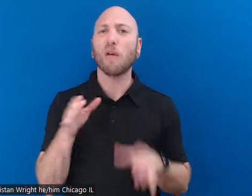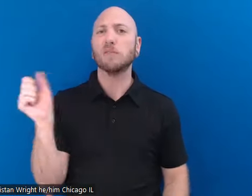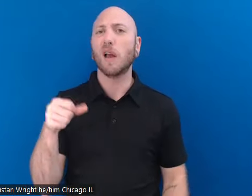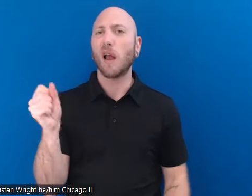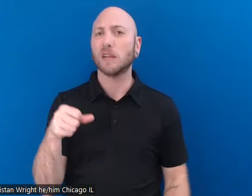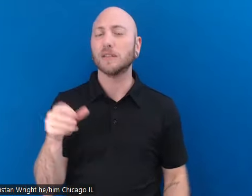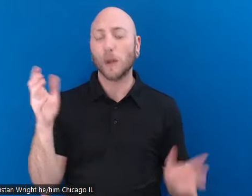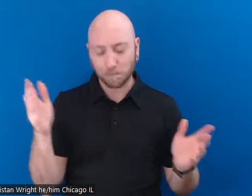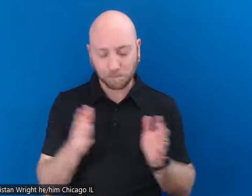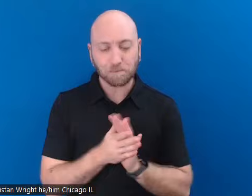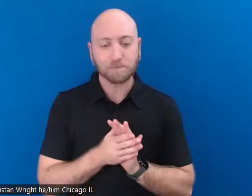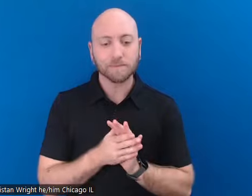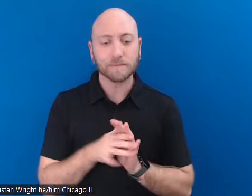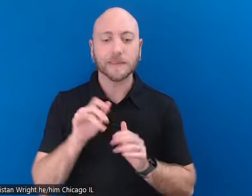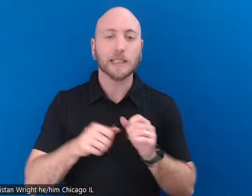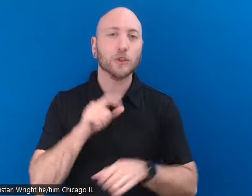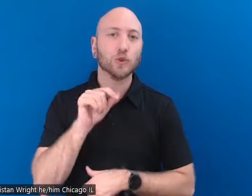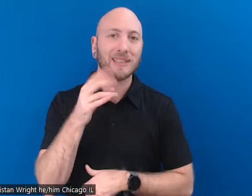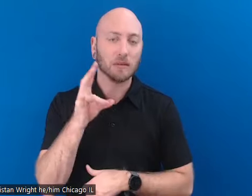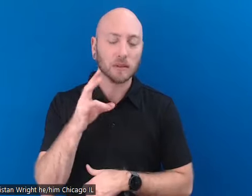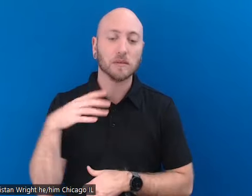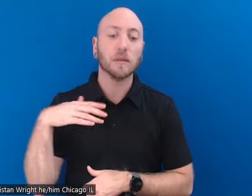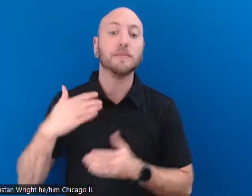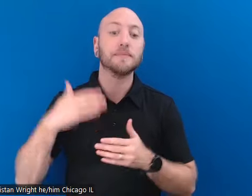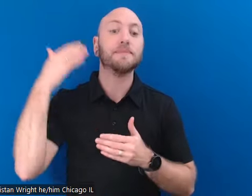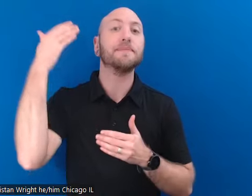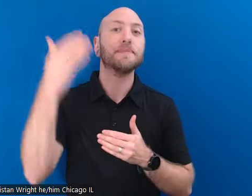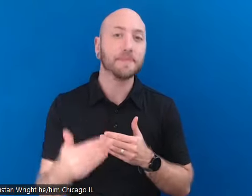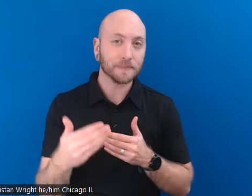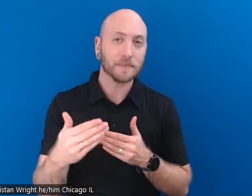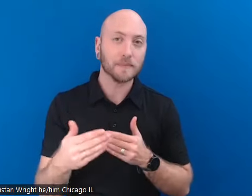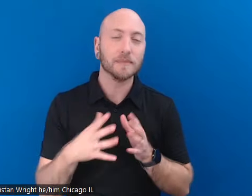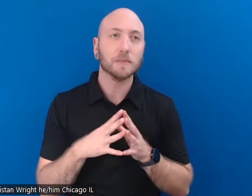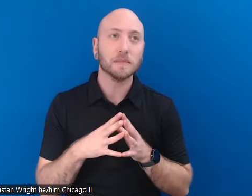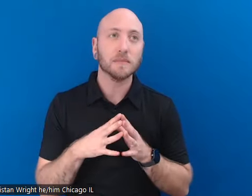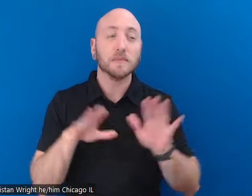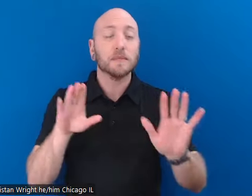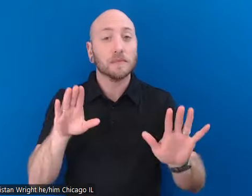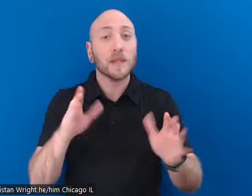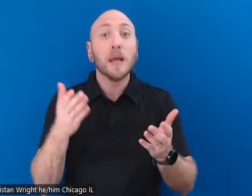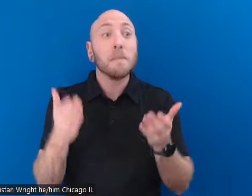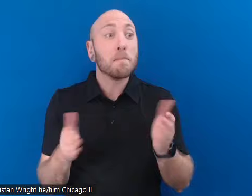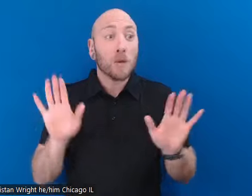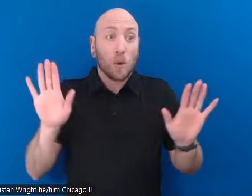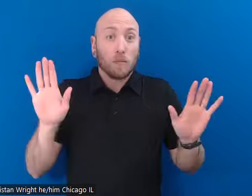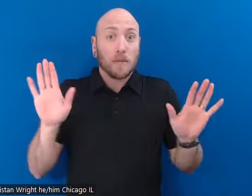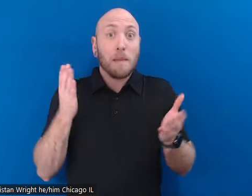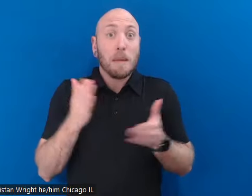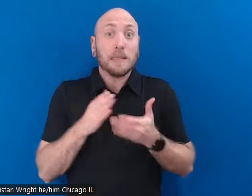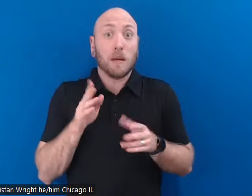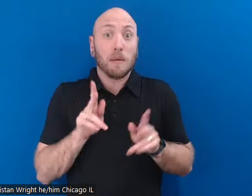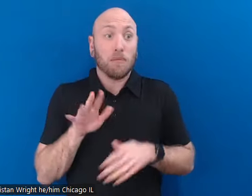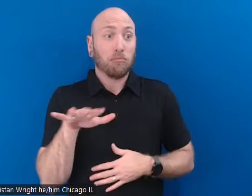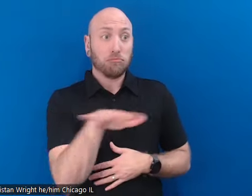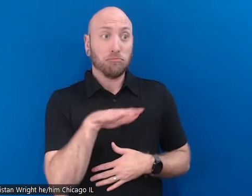skipping forward ahead, eventually, right? Like, I don't know, maybe some people can be functional alcoholics forever. I did not have a